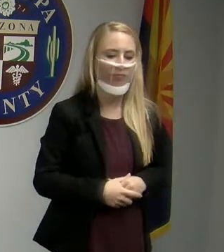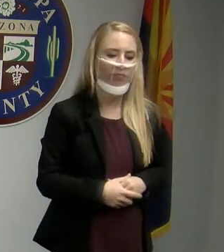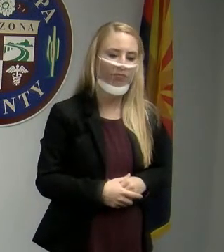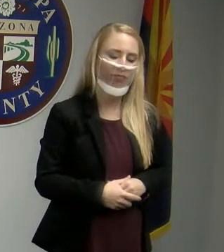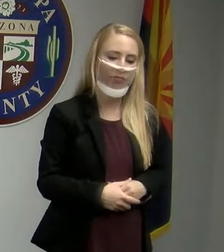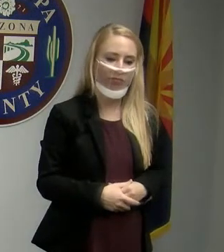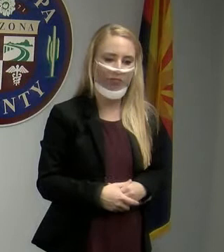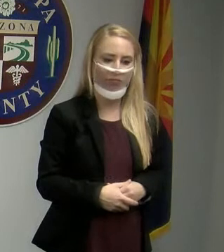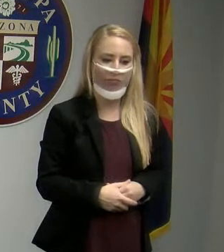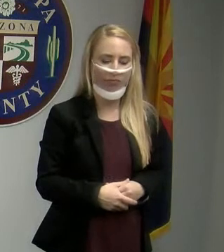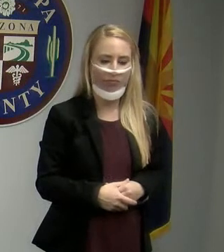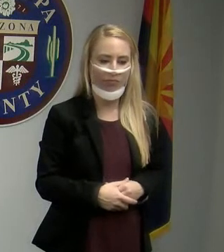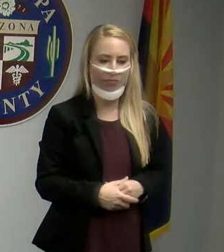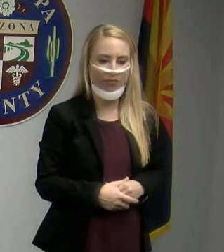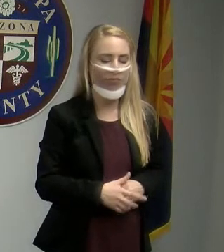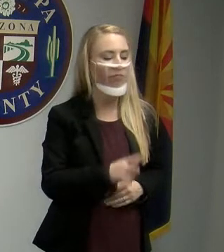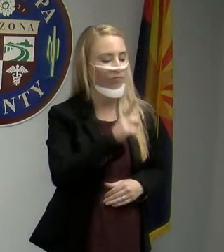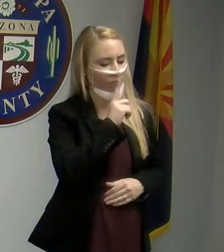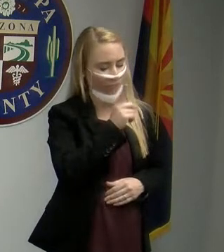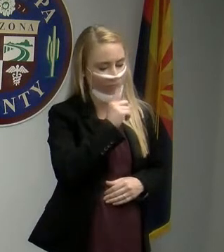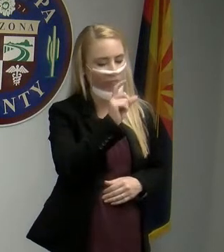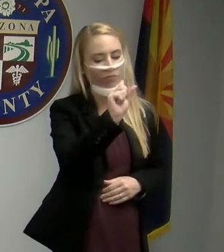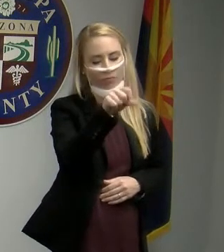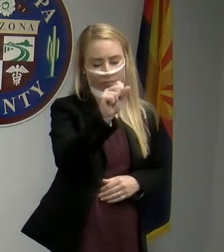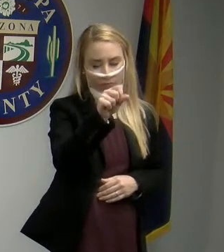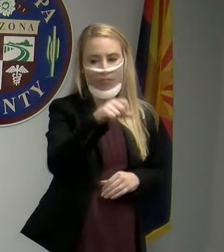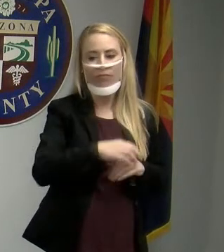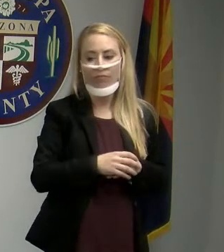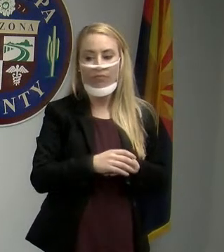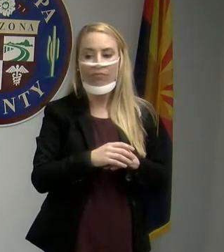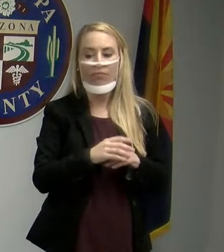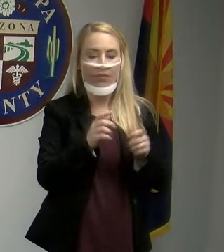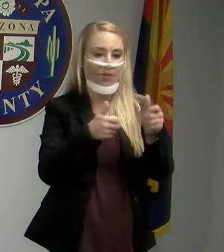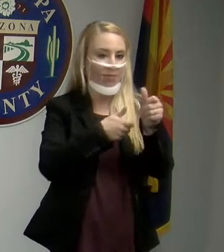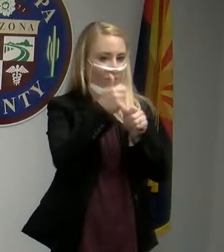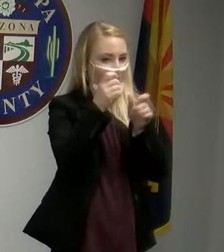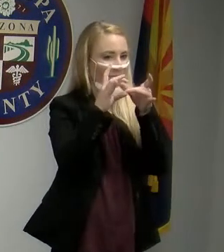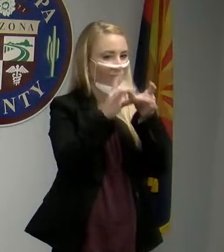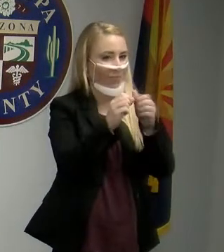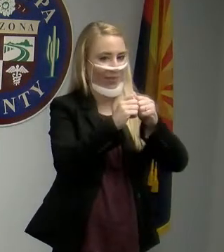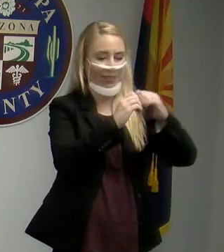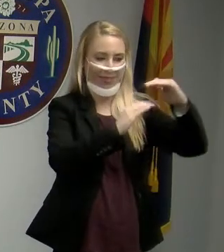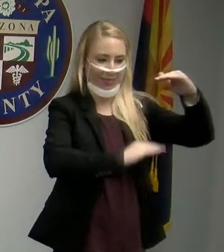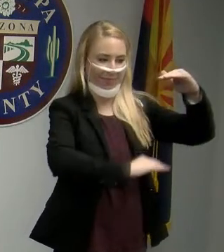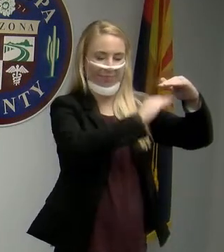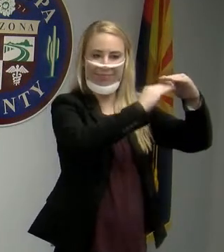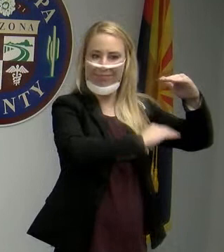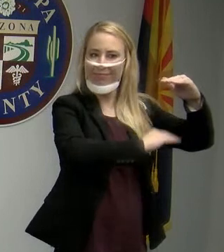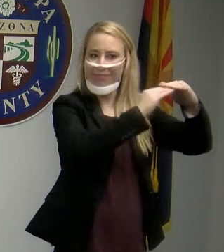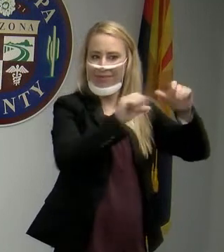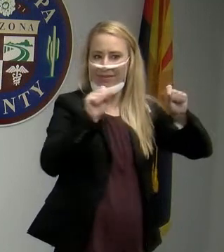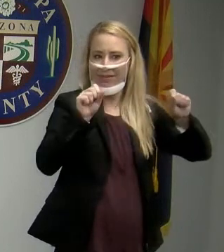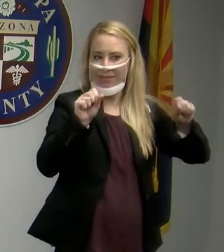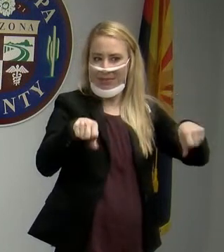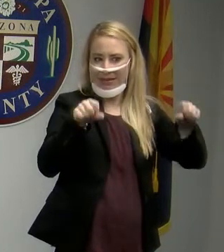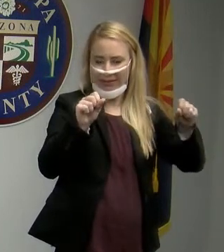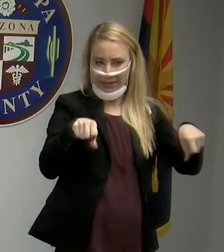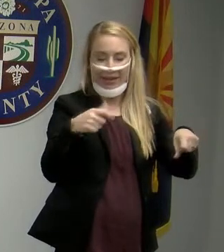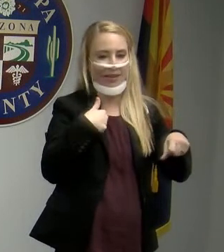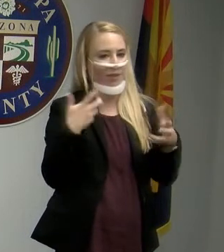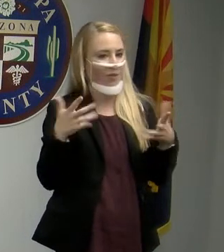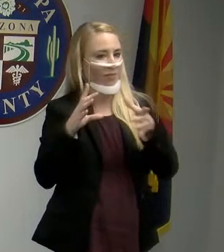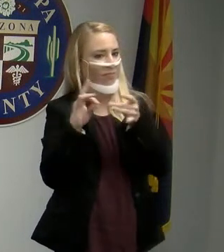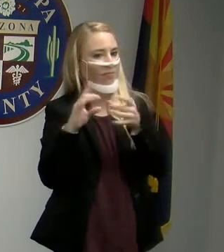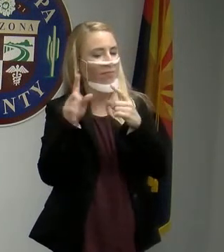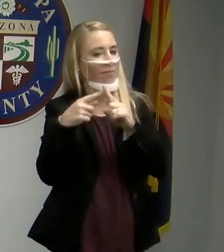normal? Yeah, sure. Well, and most of it has to do with capacity, and I talked a little bit about the funeral home capacity at the very